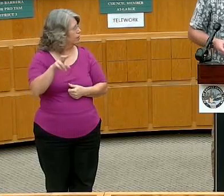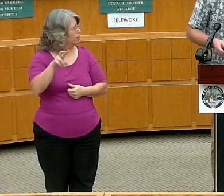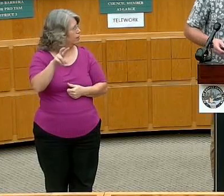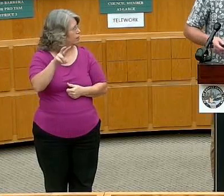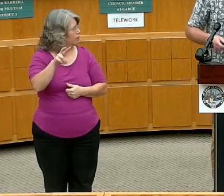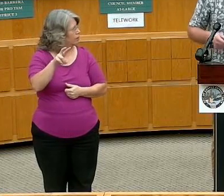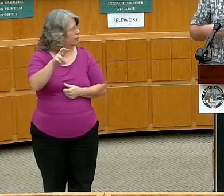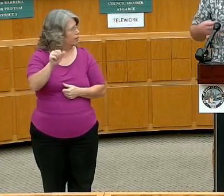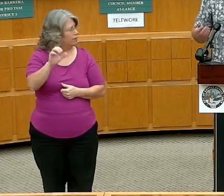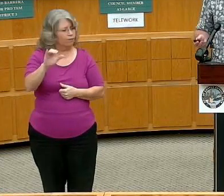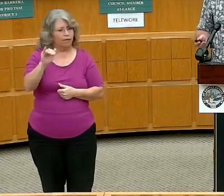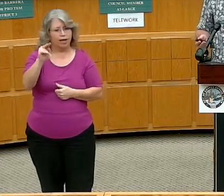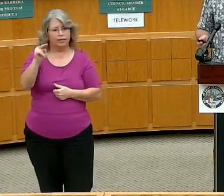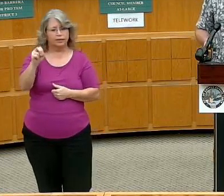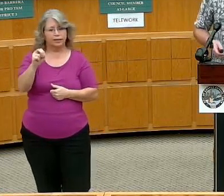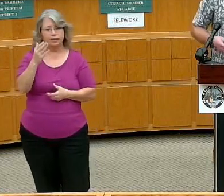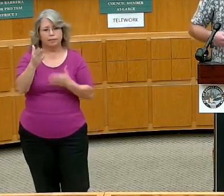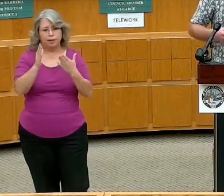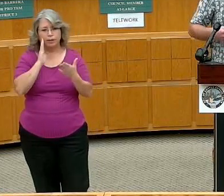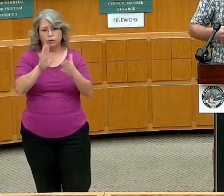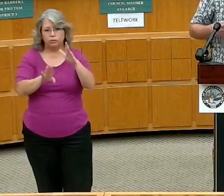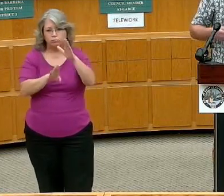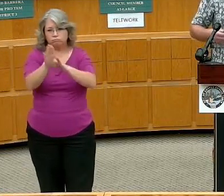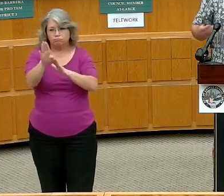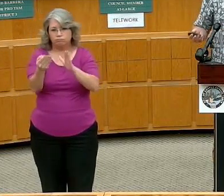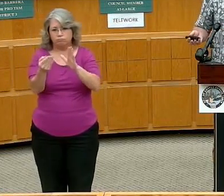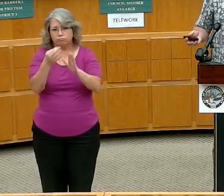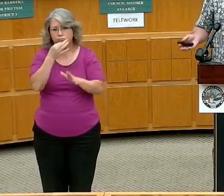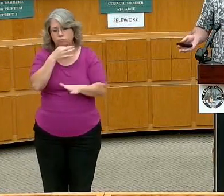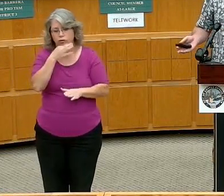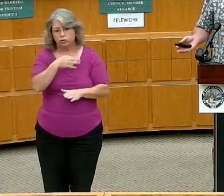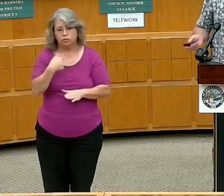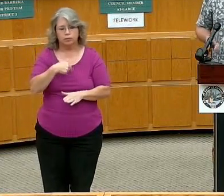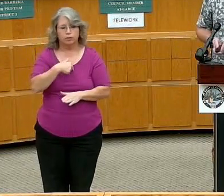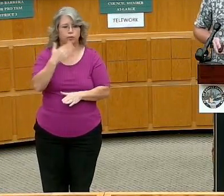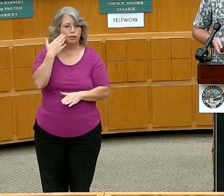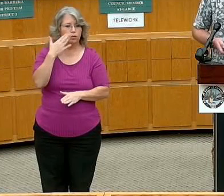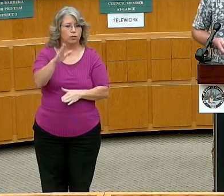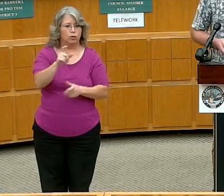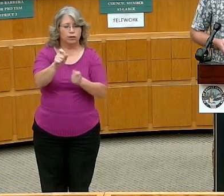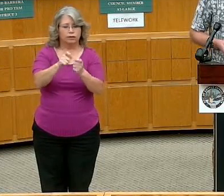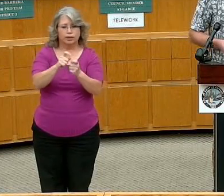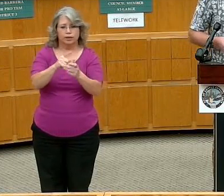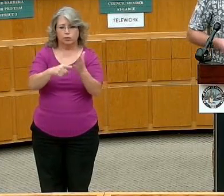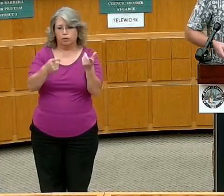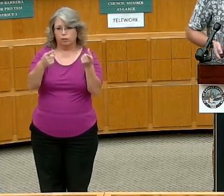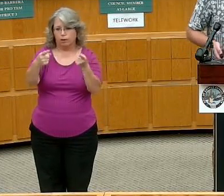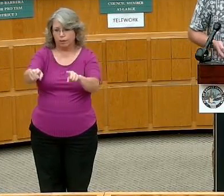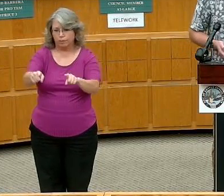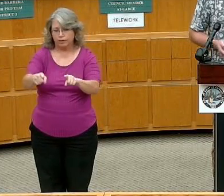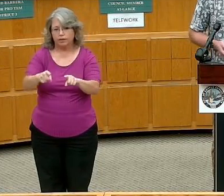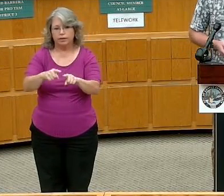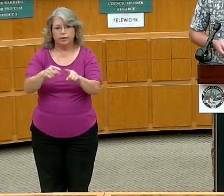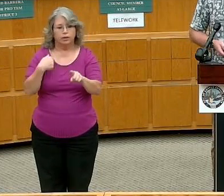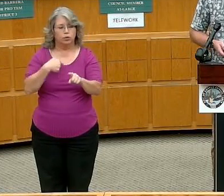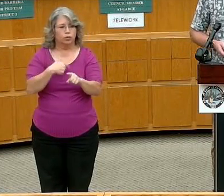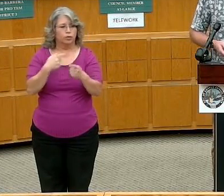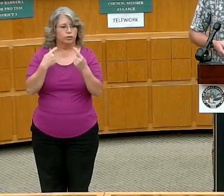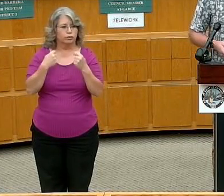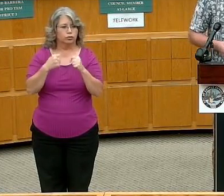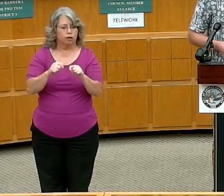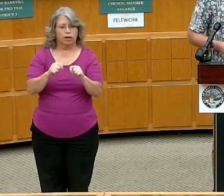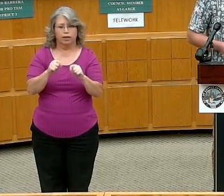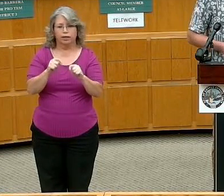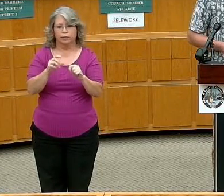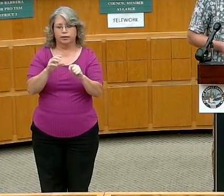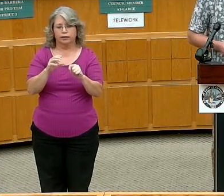distancing orders, medications. We don't know on those fronts what's going to happen in the future. We want to try to push this off if we want to